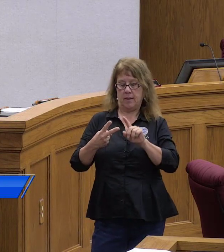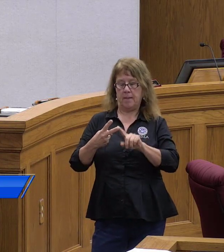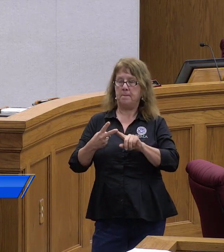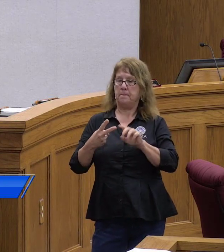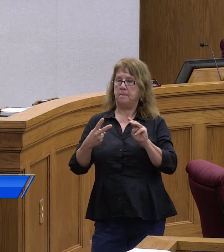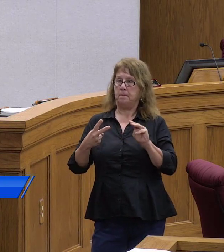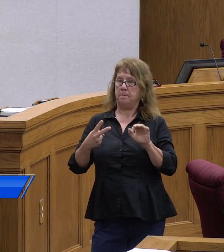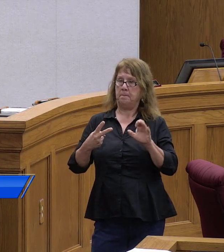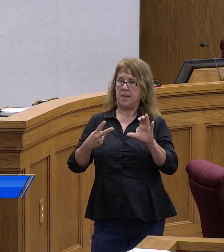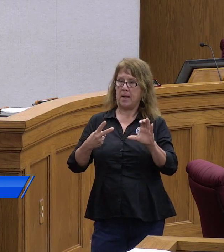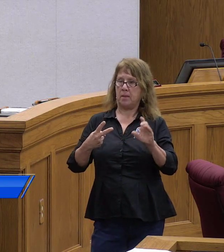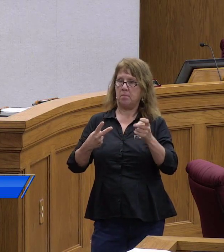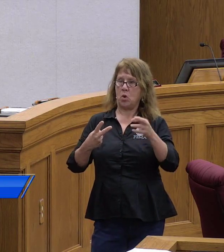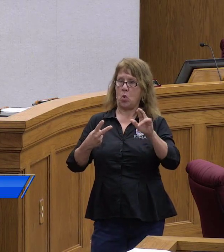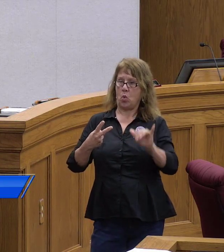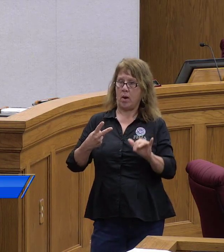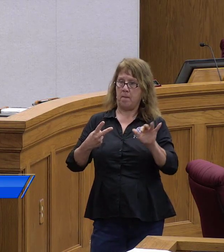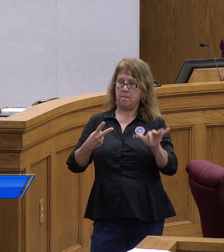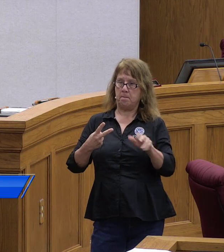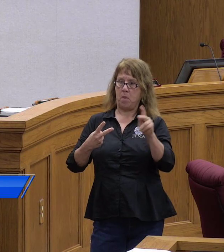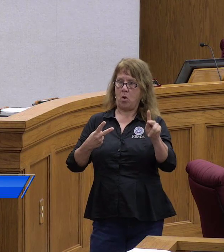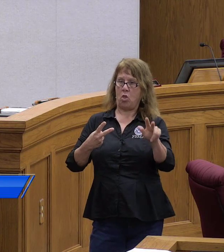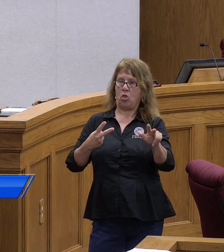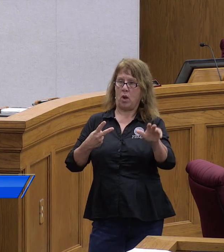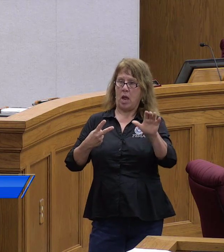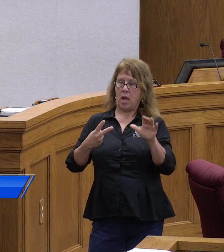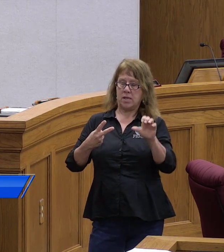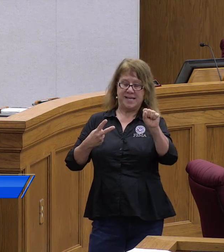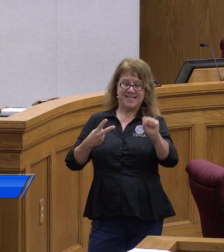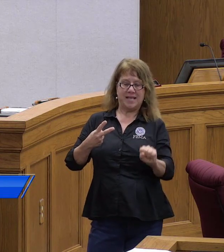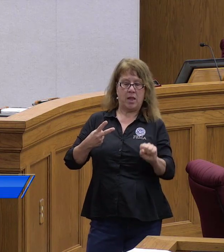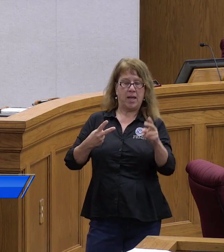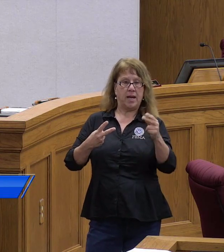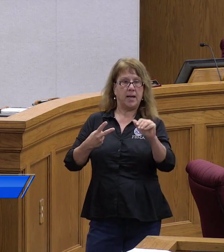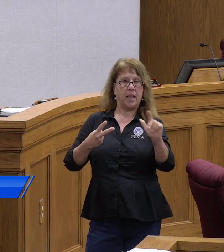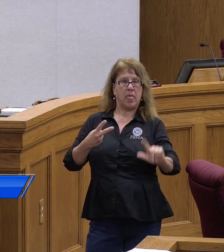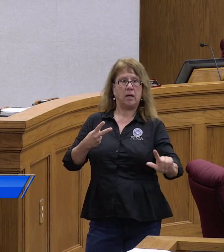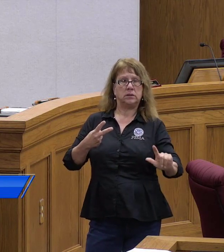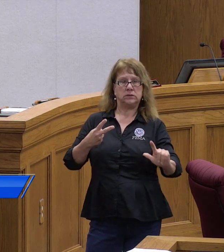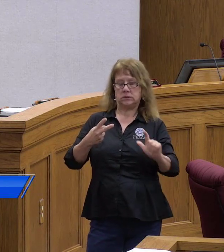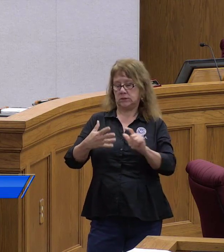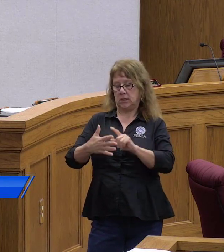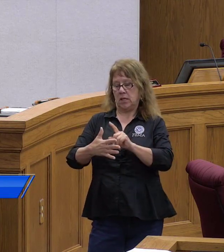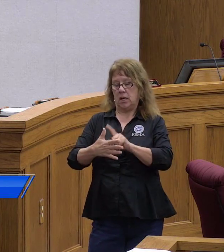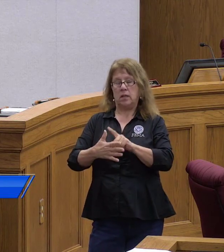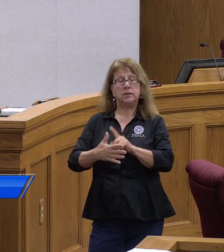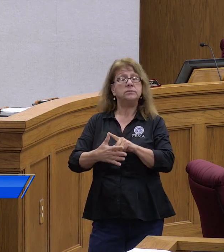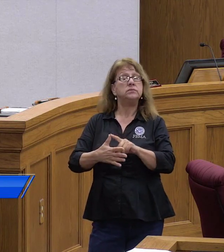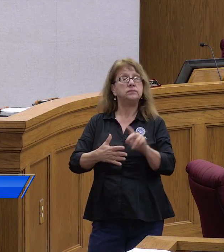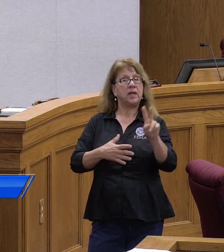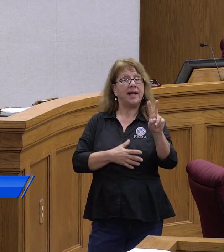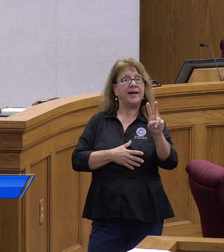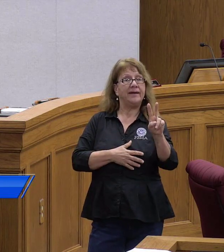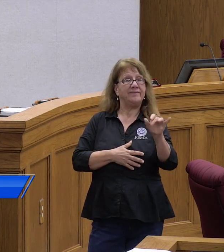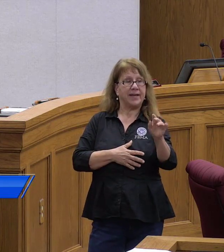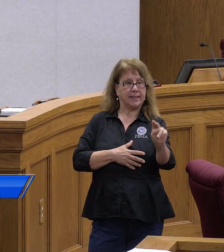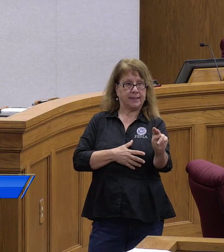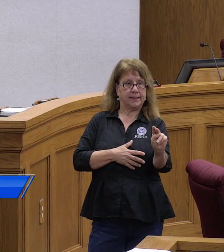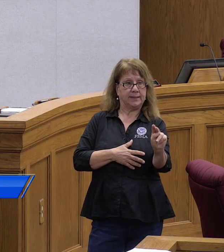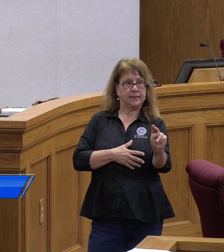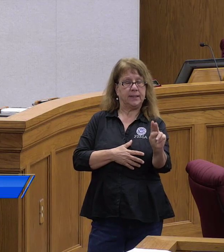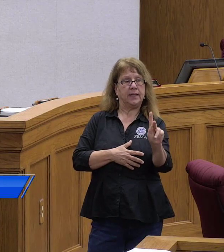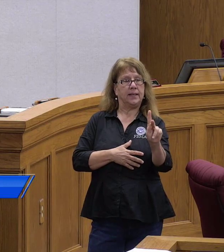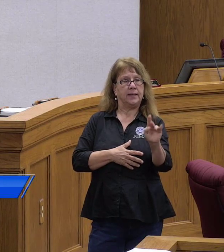Park at 300 South Hazel. We're still maintaining 1 site in Vinton at the Vinton Knights of Columbus. They're on